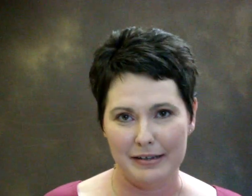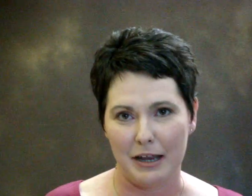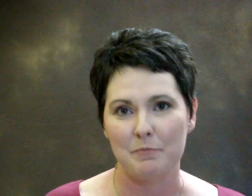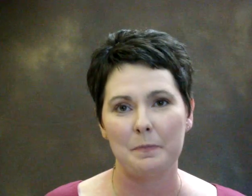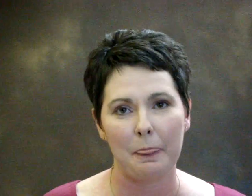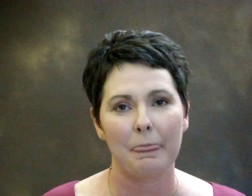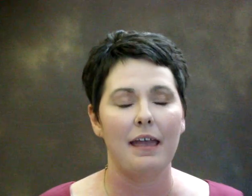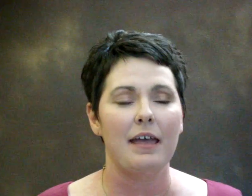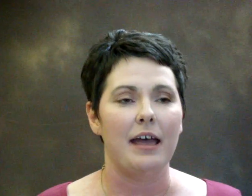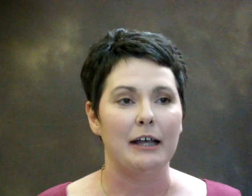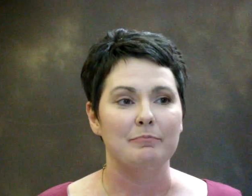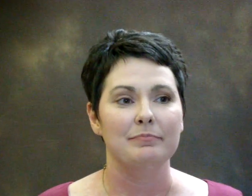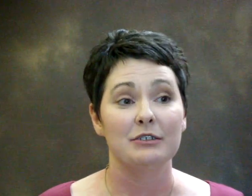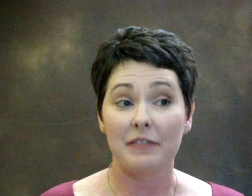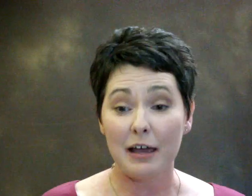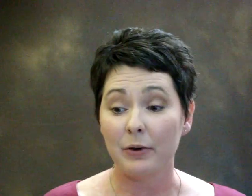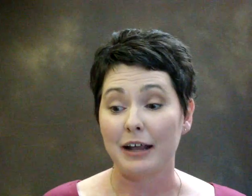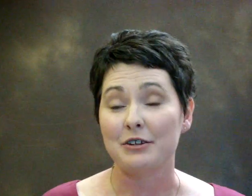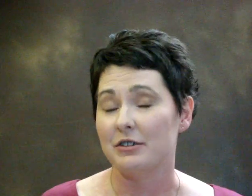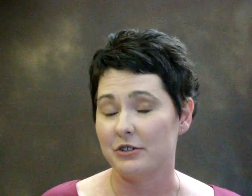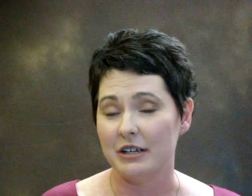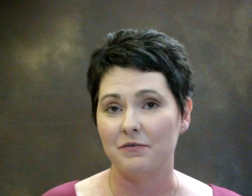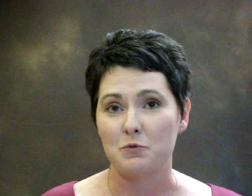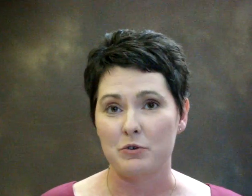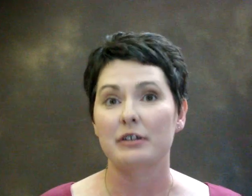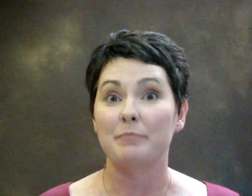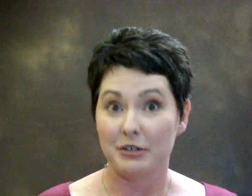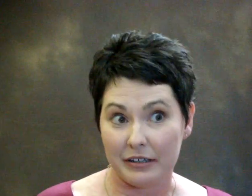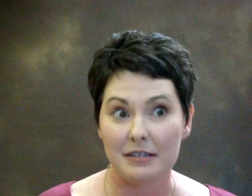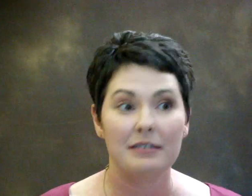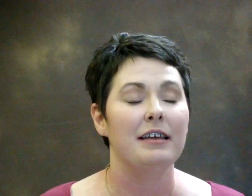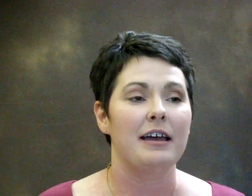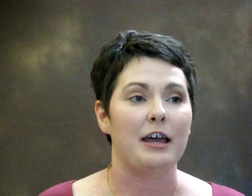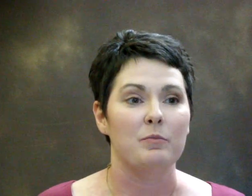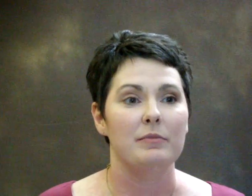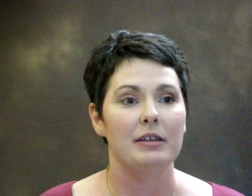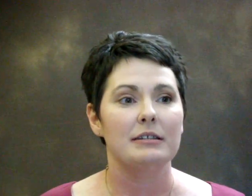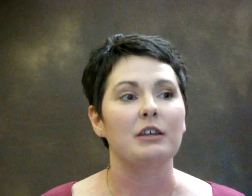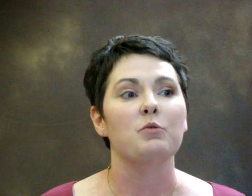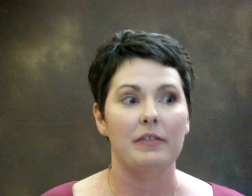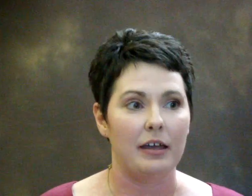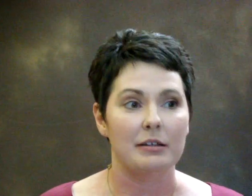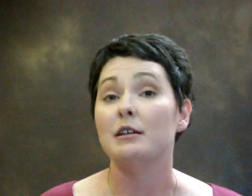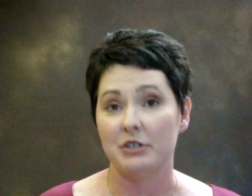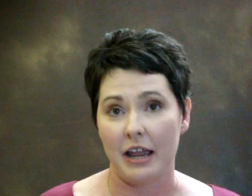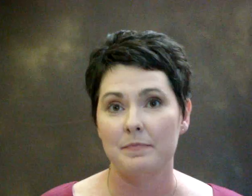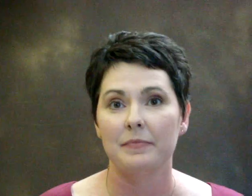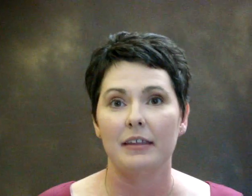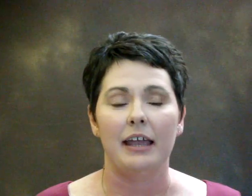done. Okay. So at that point, I started searching for specialists dealing with TMJ, and